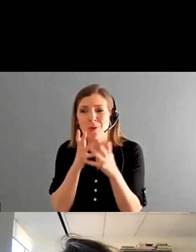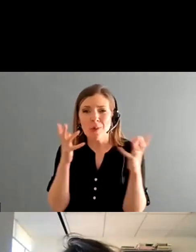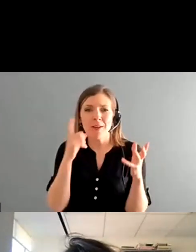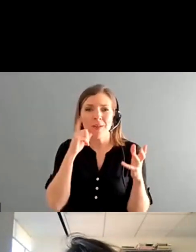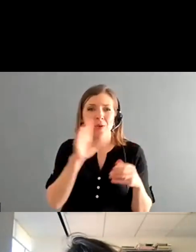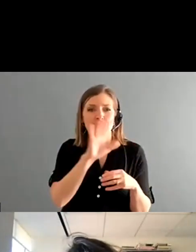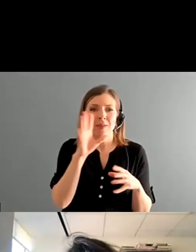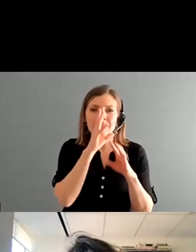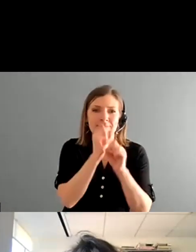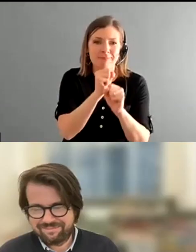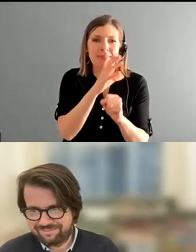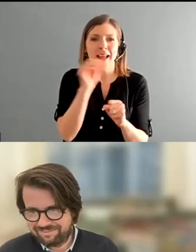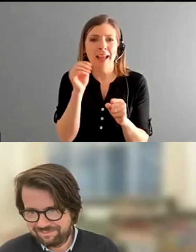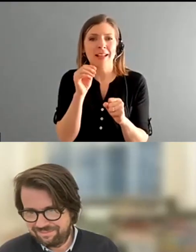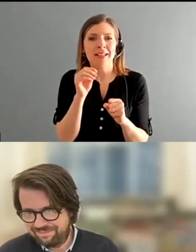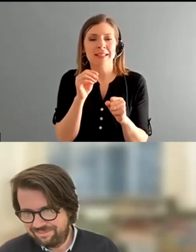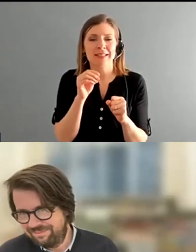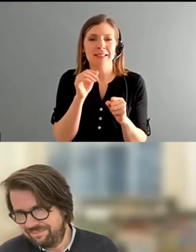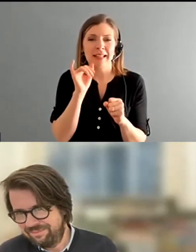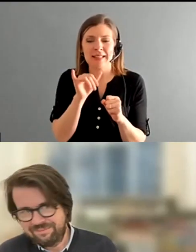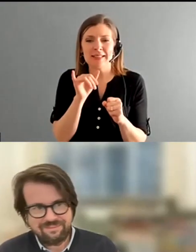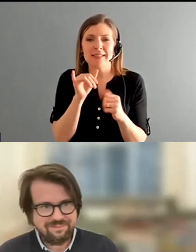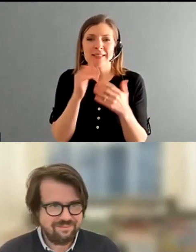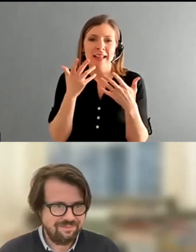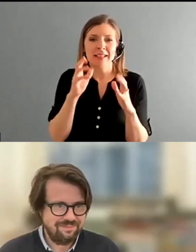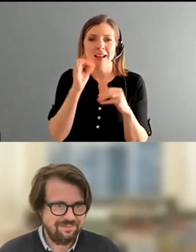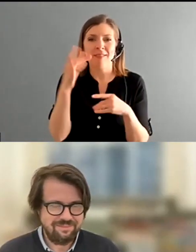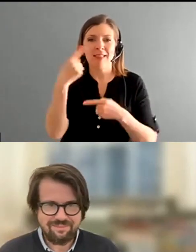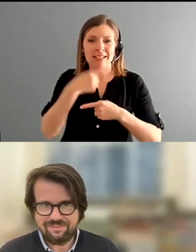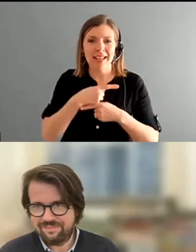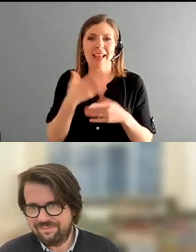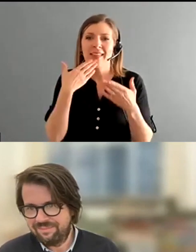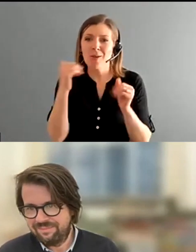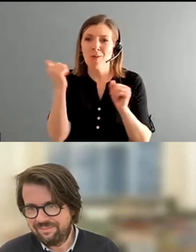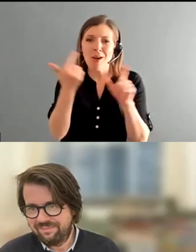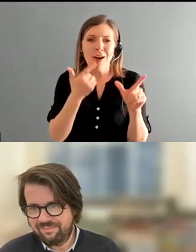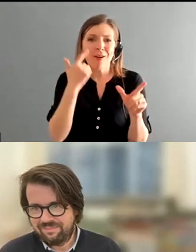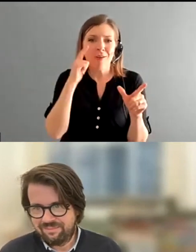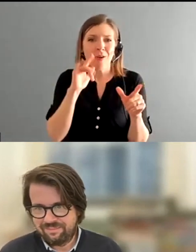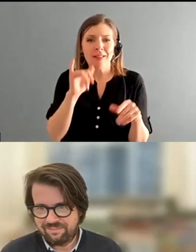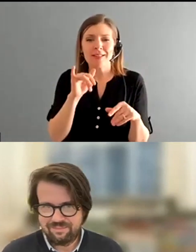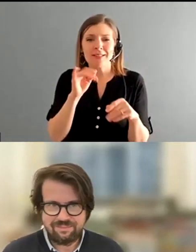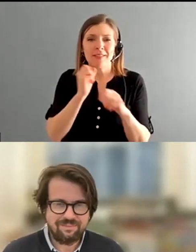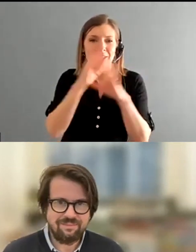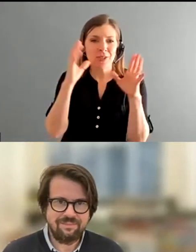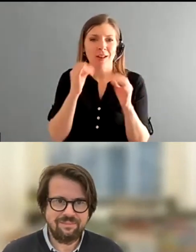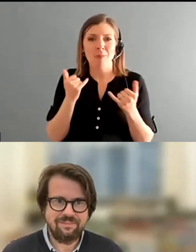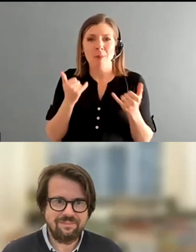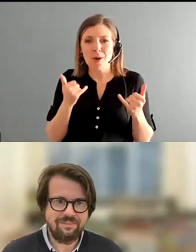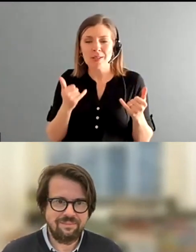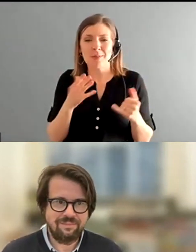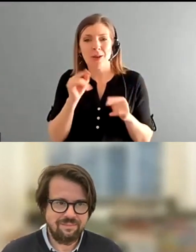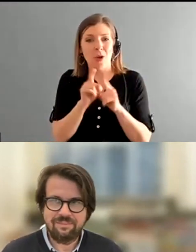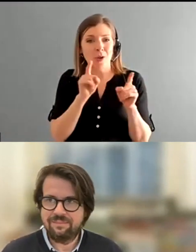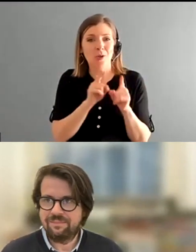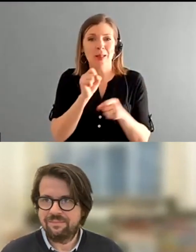this fascinating and revelatory end of the day, and thank you all for this expanded vision of modernism and